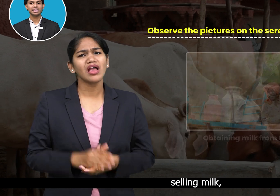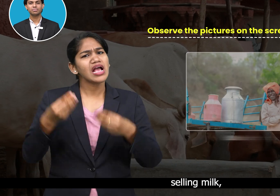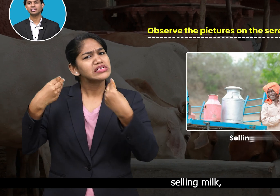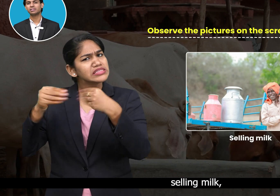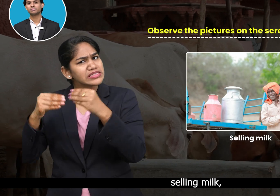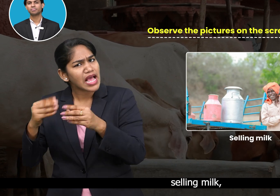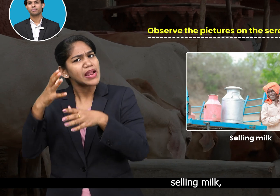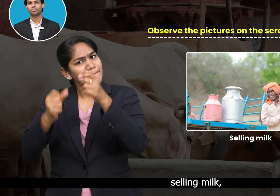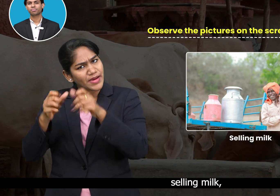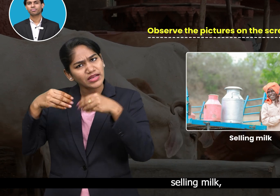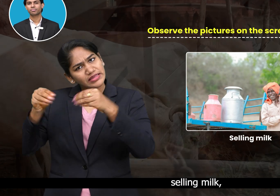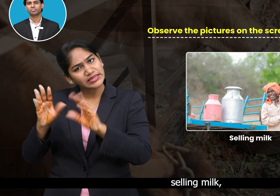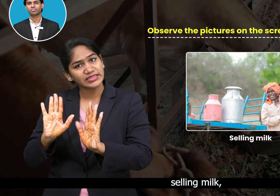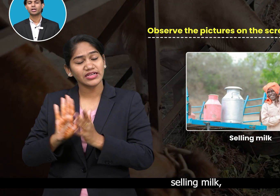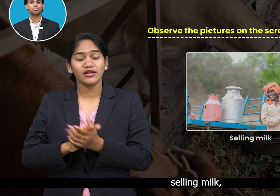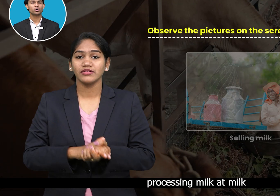selling milk,